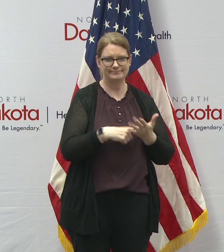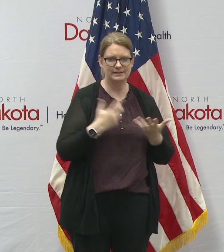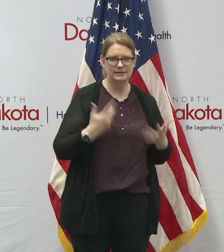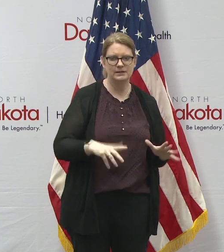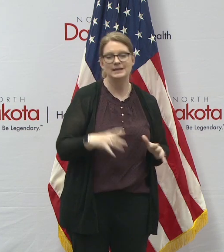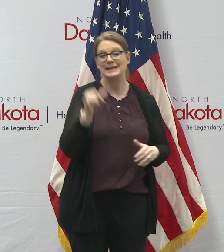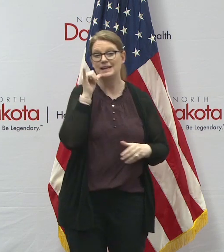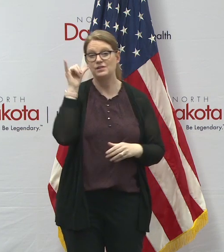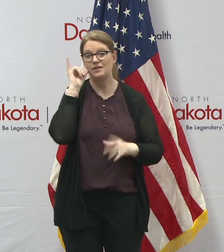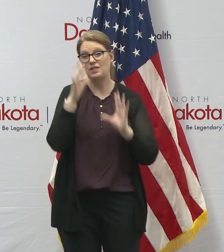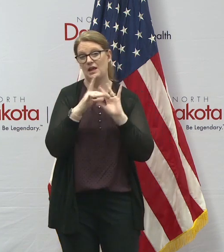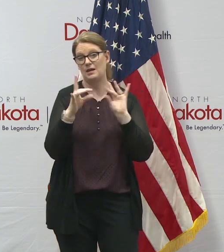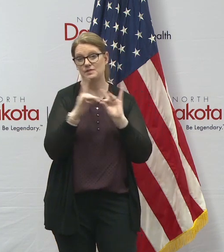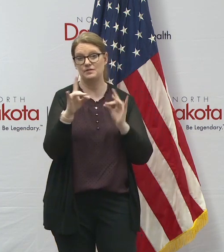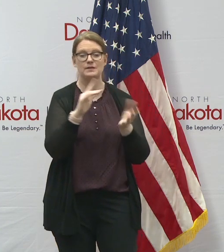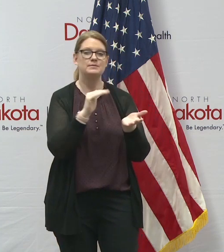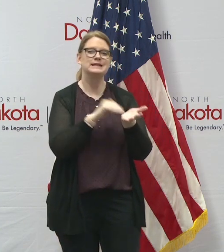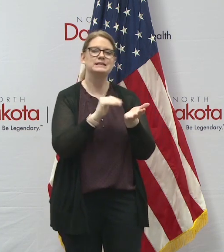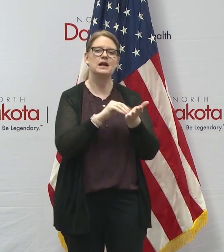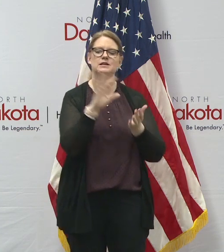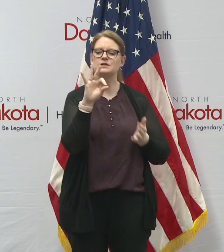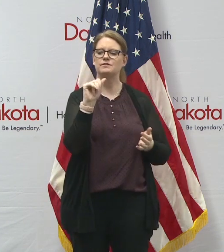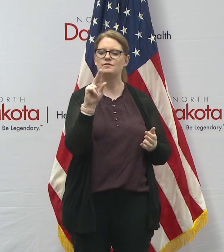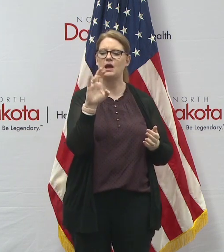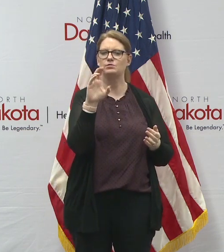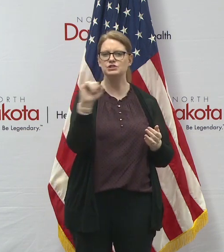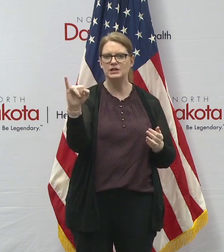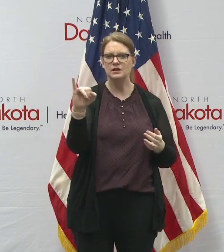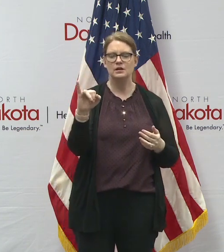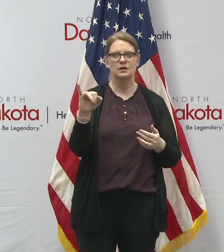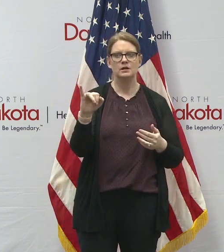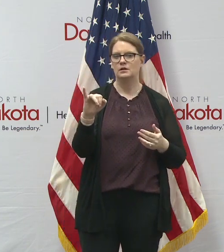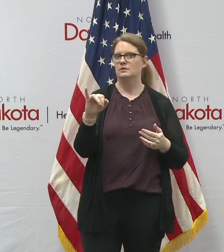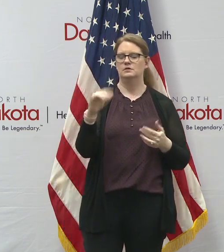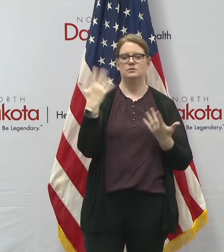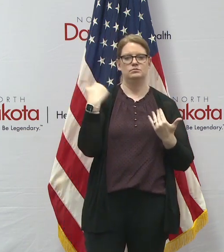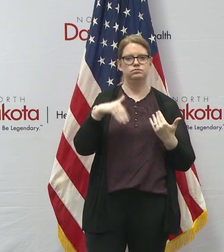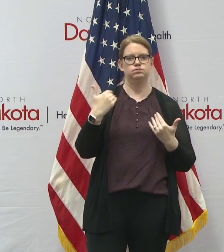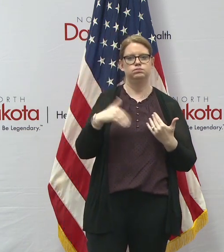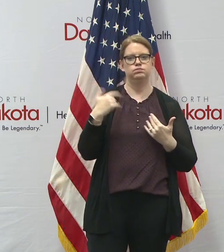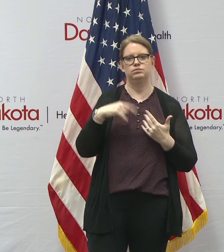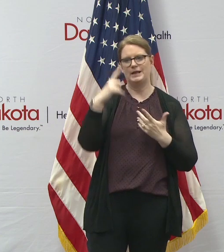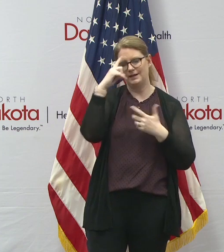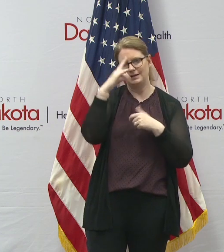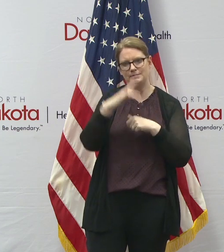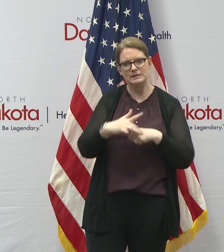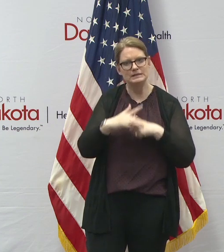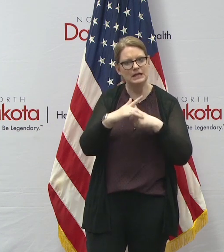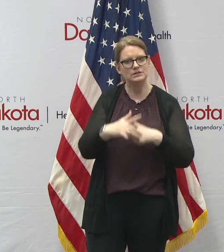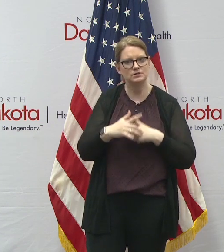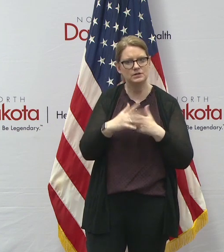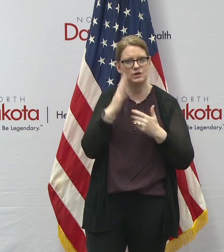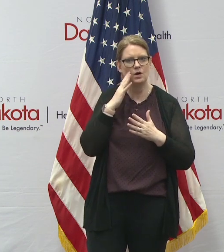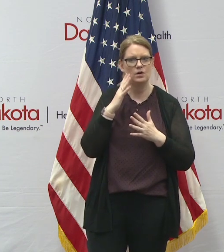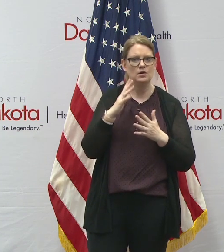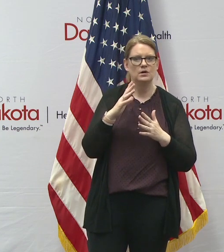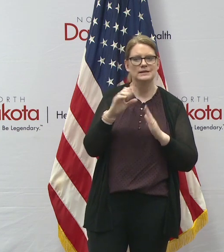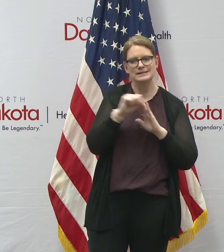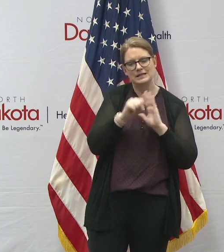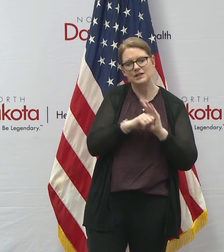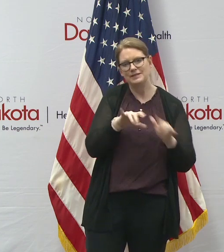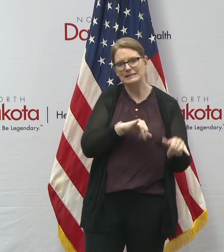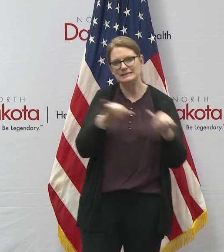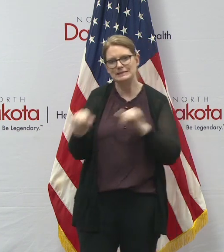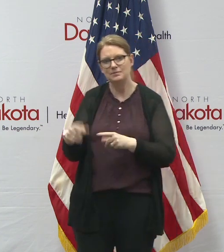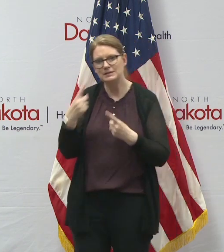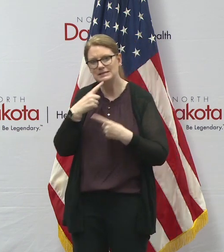Dr. Fauci, because there seemed to have been a national obsession with some states that were having similar success to North Dakota but